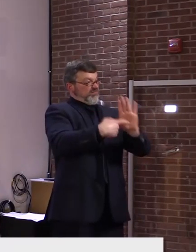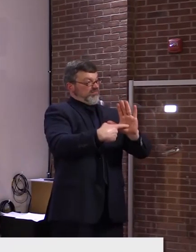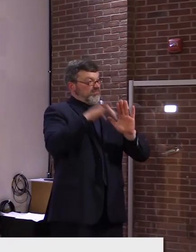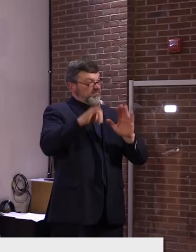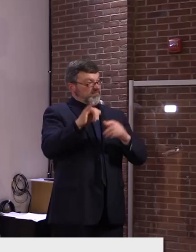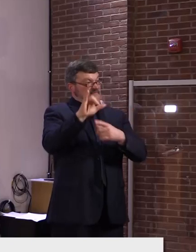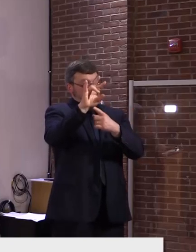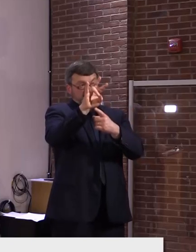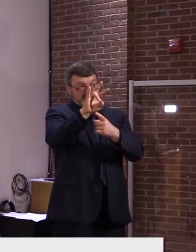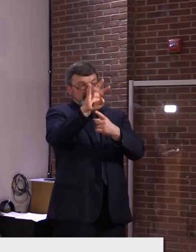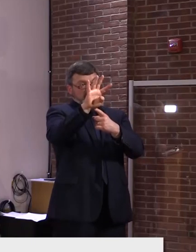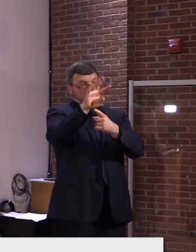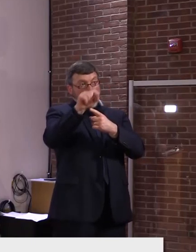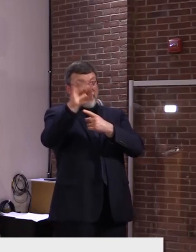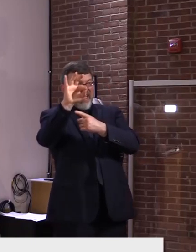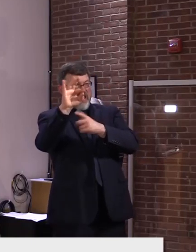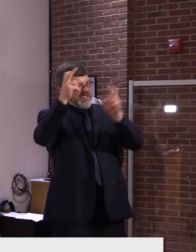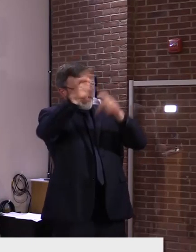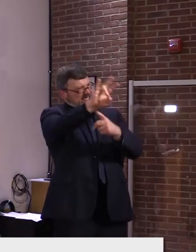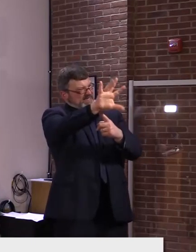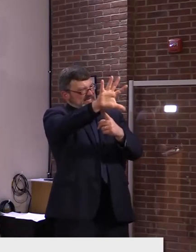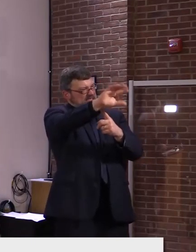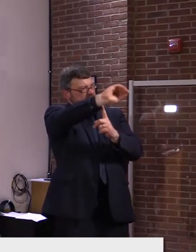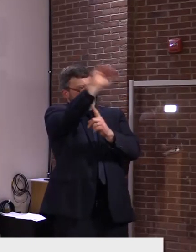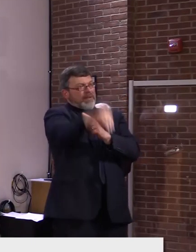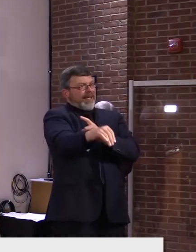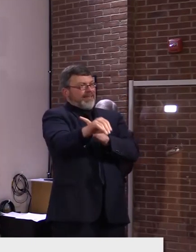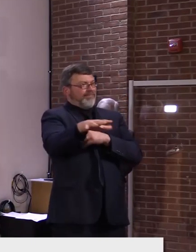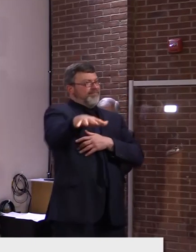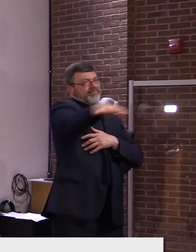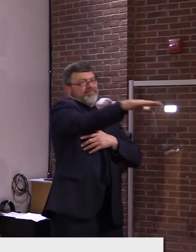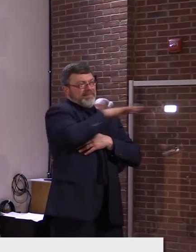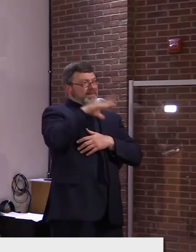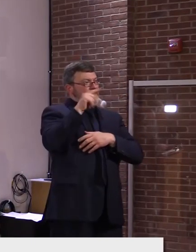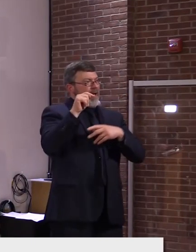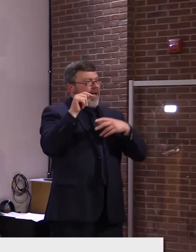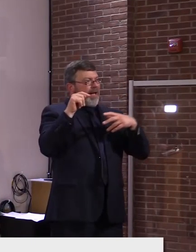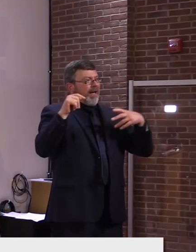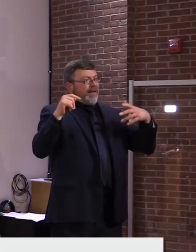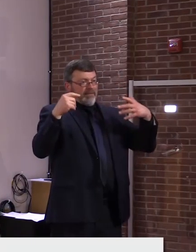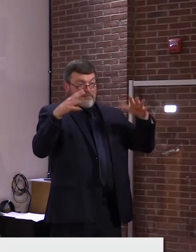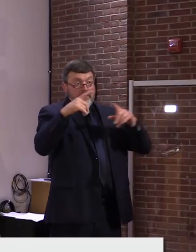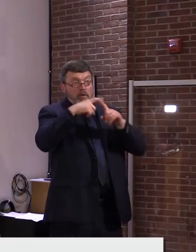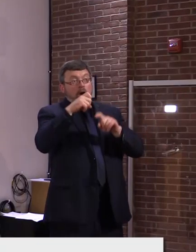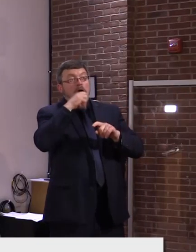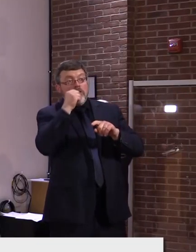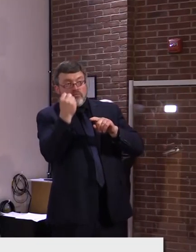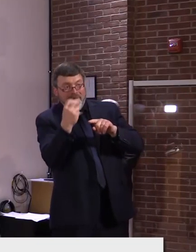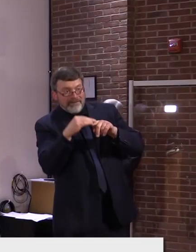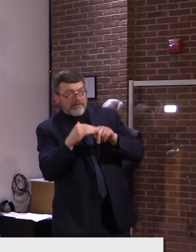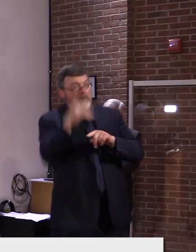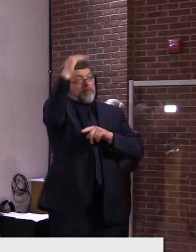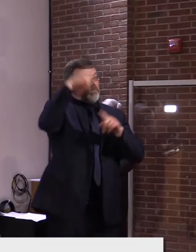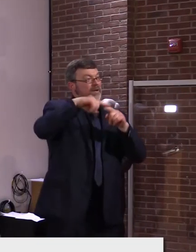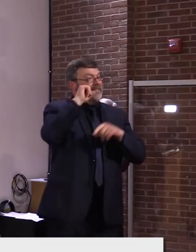74.9% of Vermonters who are eligible to get vaccinated, age 12 and up, have gotten at least one dose of